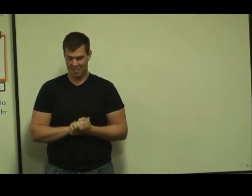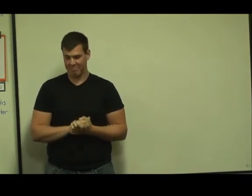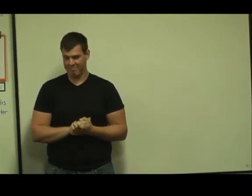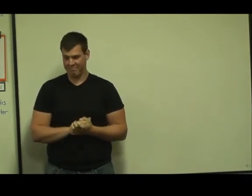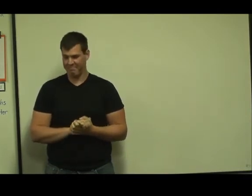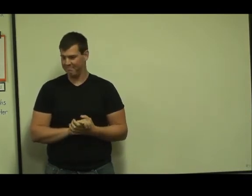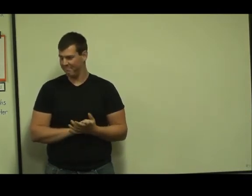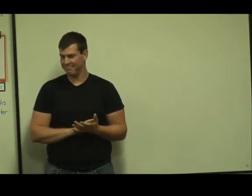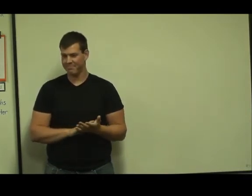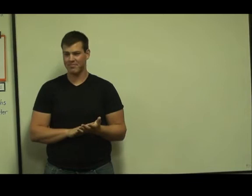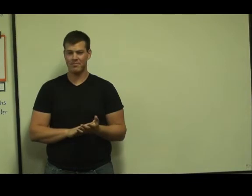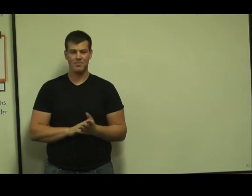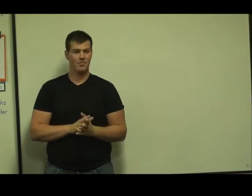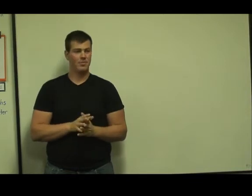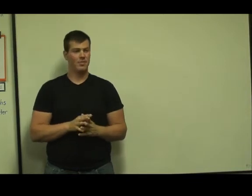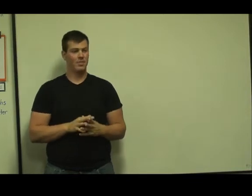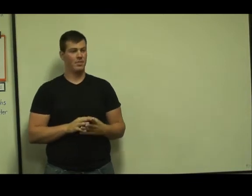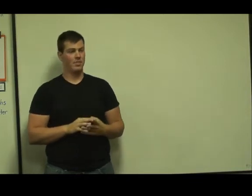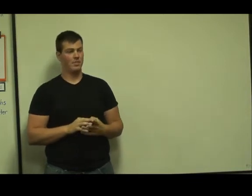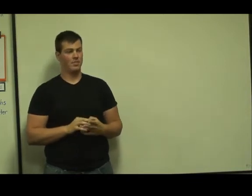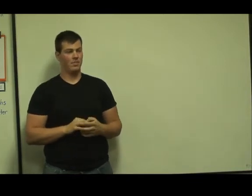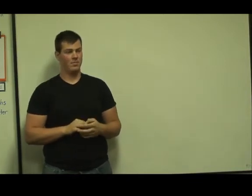Yep. Oh, go ahead. Oh,